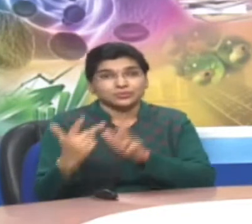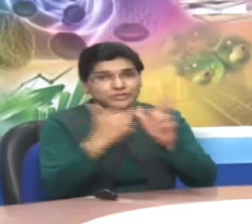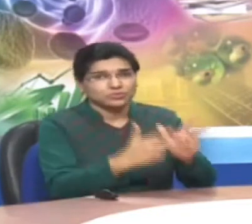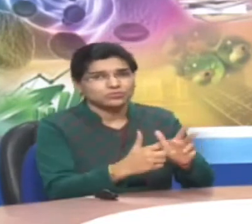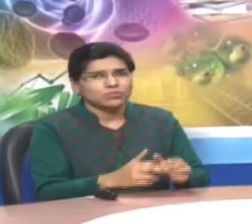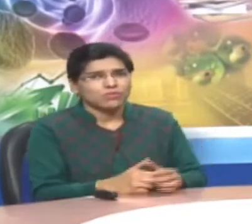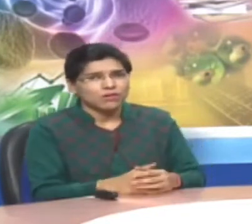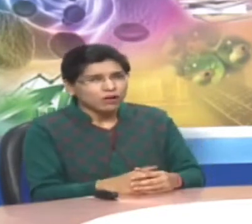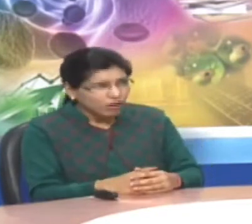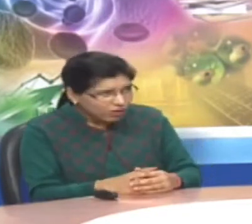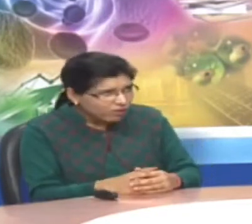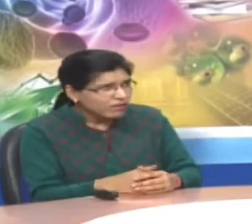Chirag says,